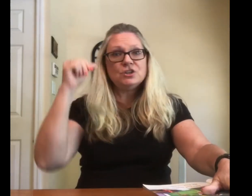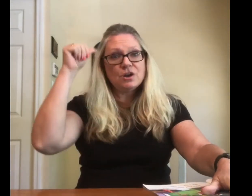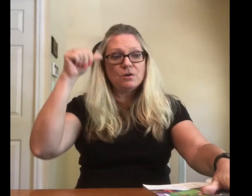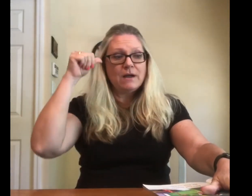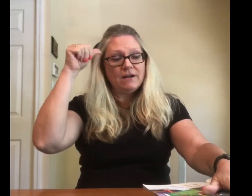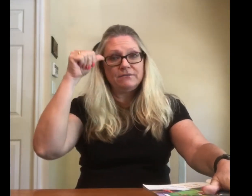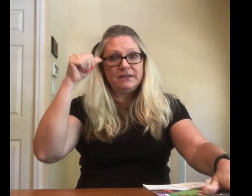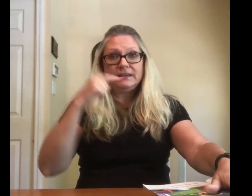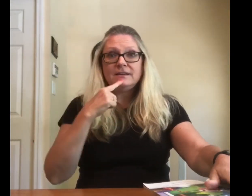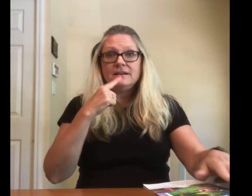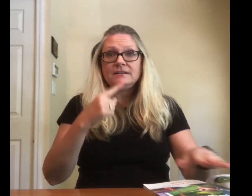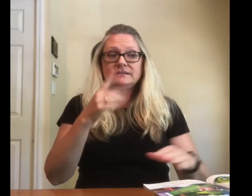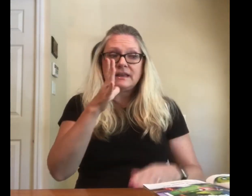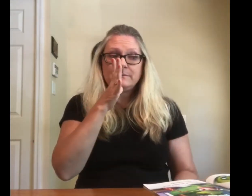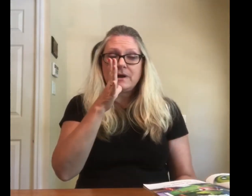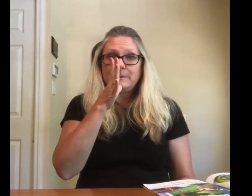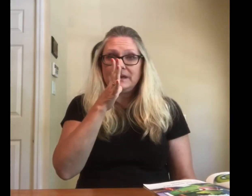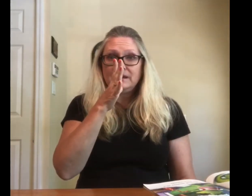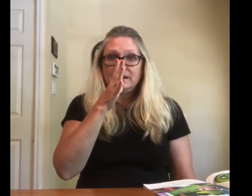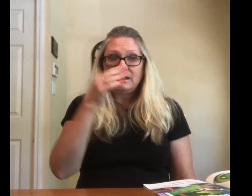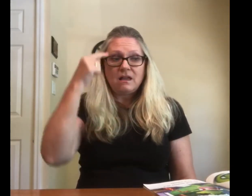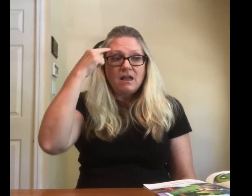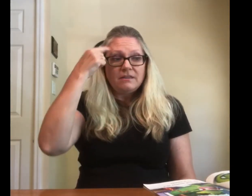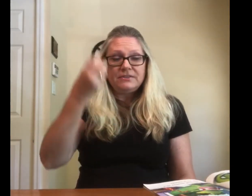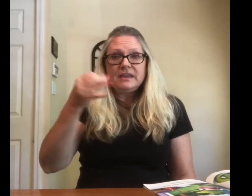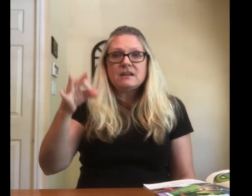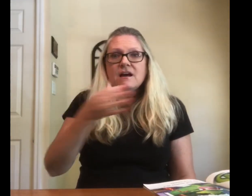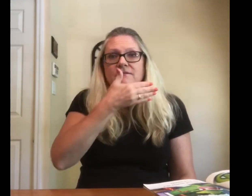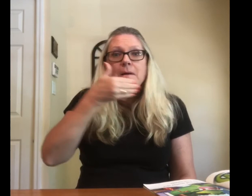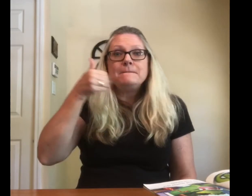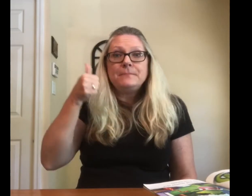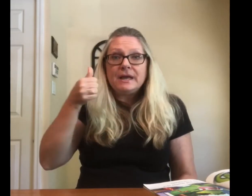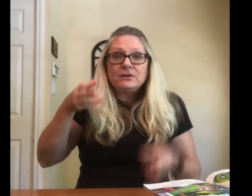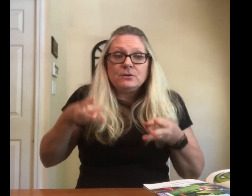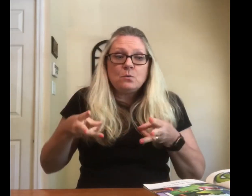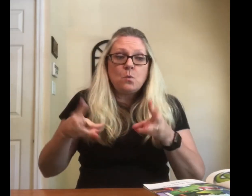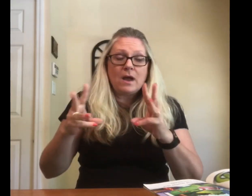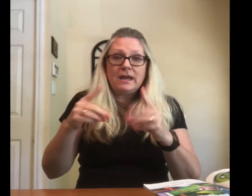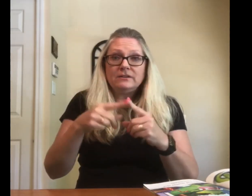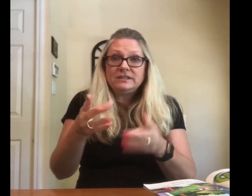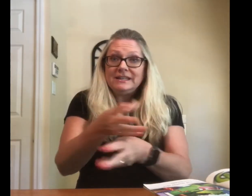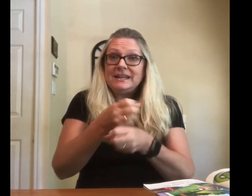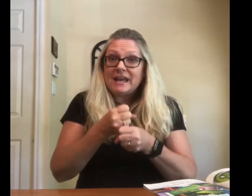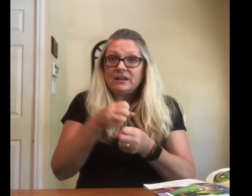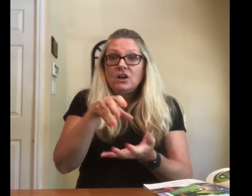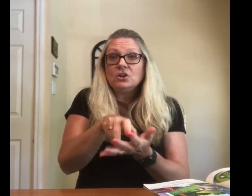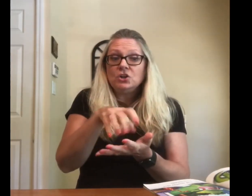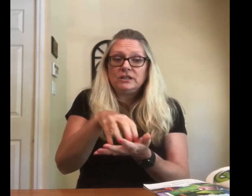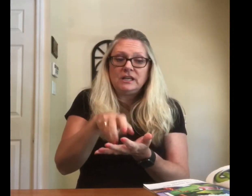No, Alfie, said Mommy. Think of a better way to get a cookie.